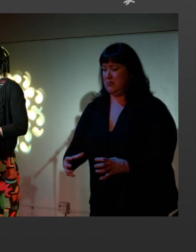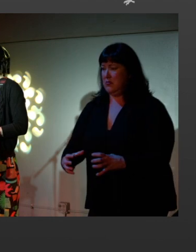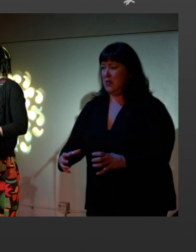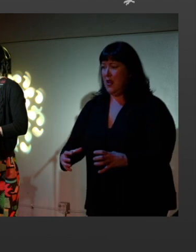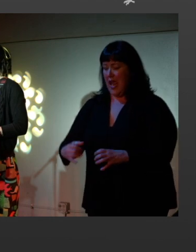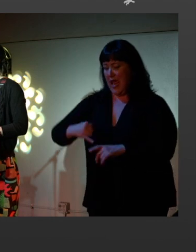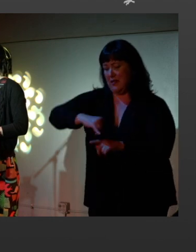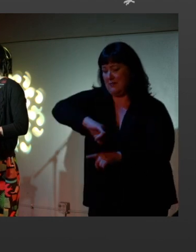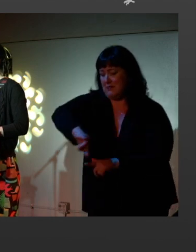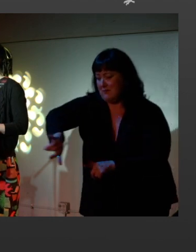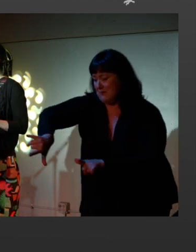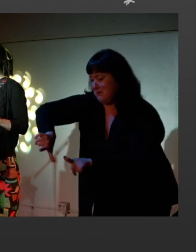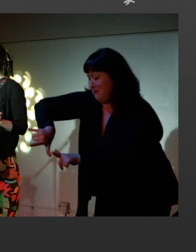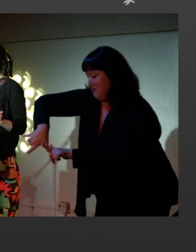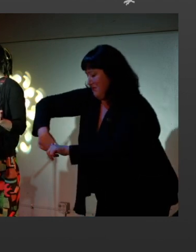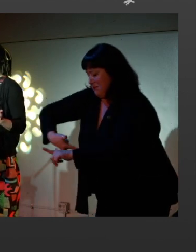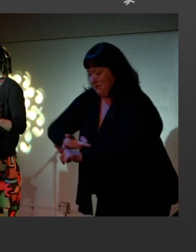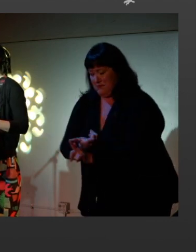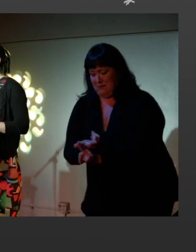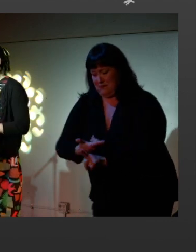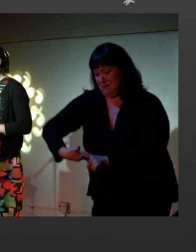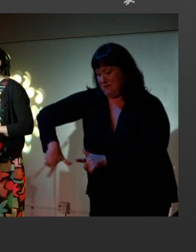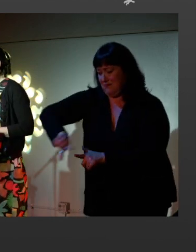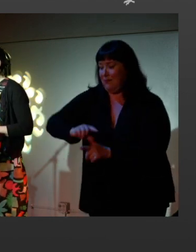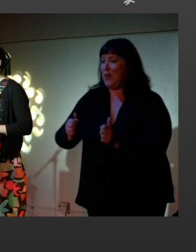sword. As you do.